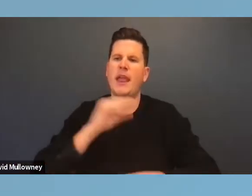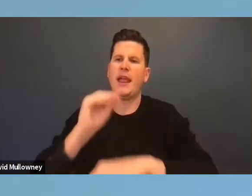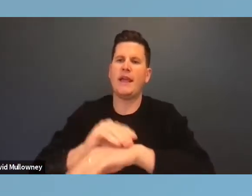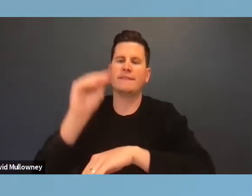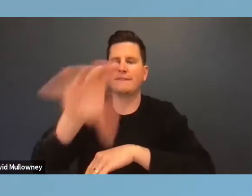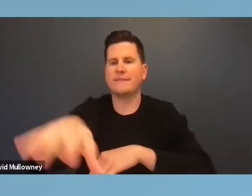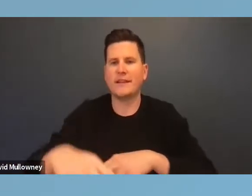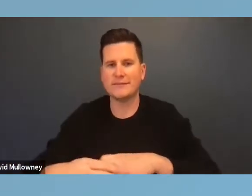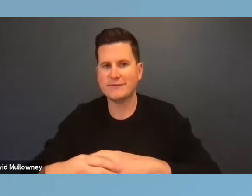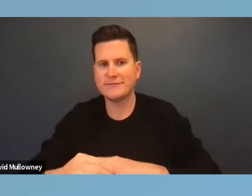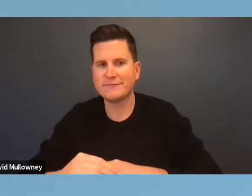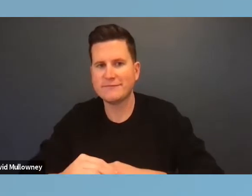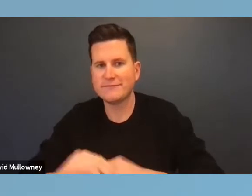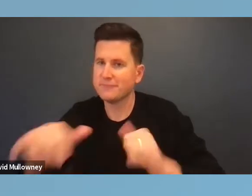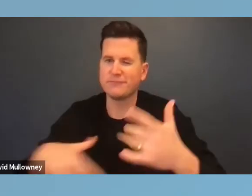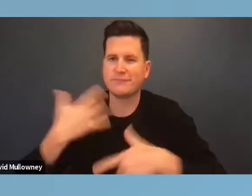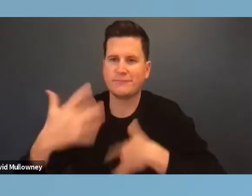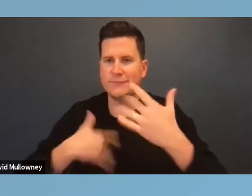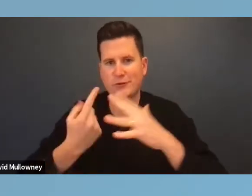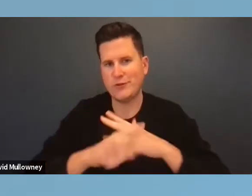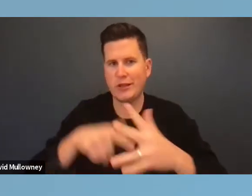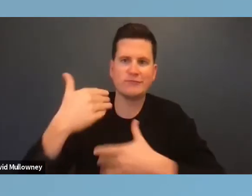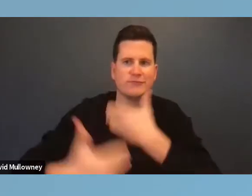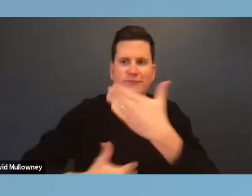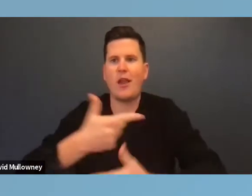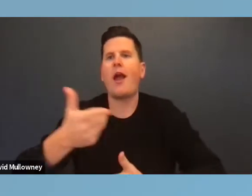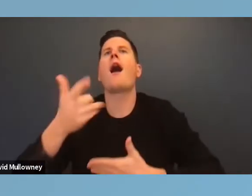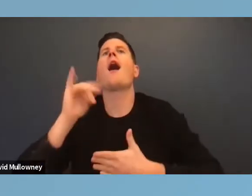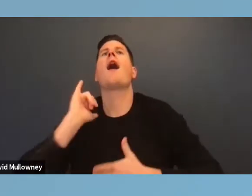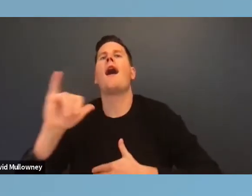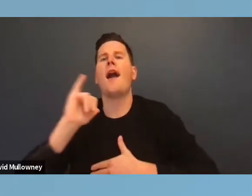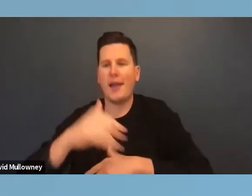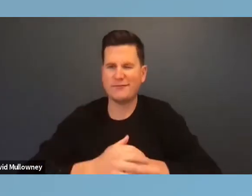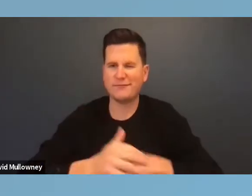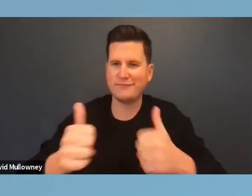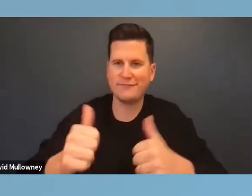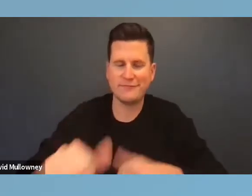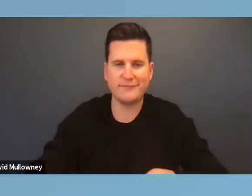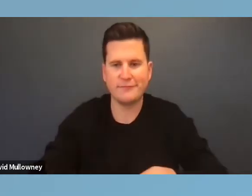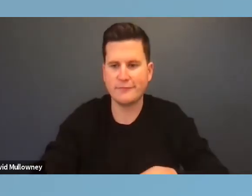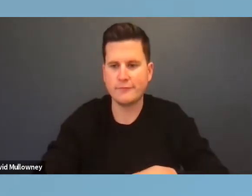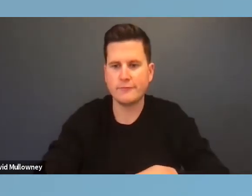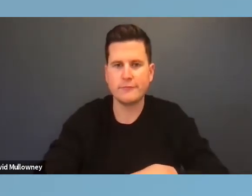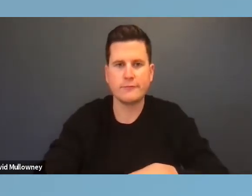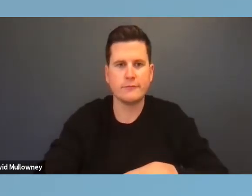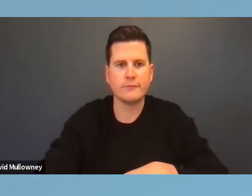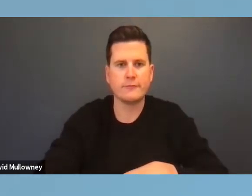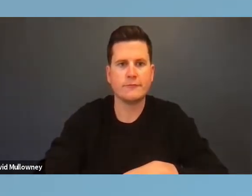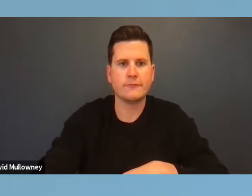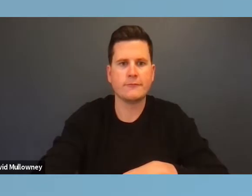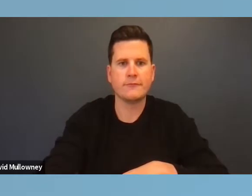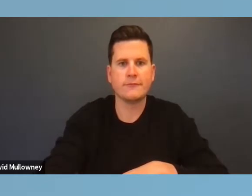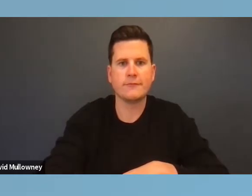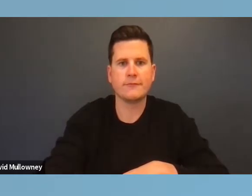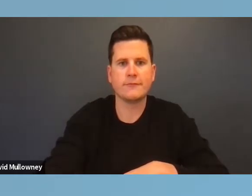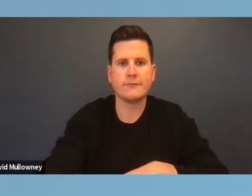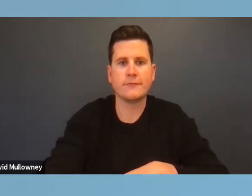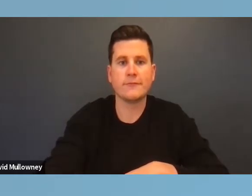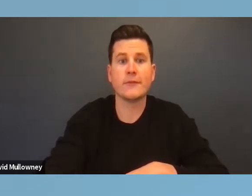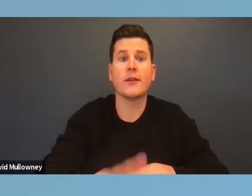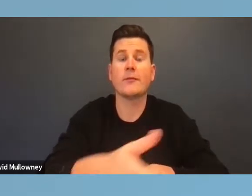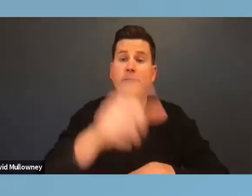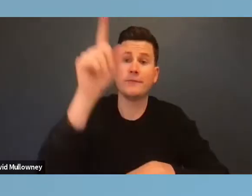Also, I'm going to talk about some do's and don'ts and give you some advice. And it's going to be great. So let's get started.